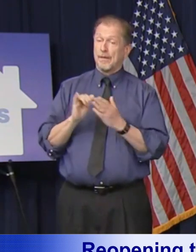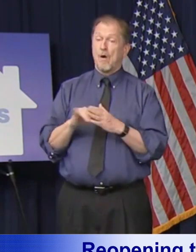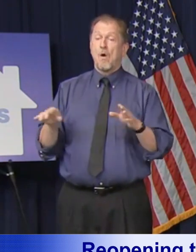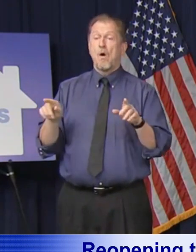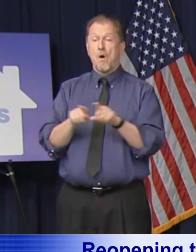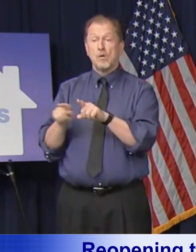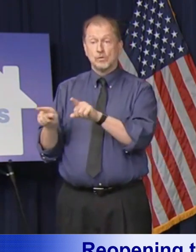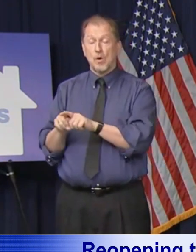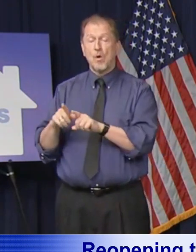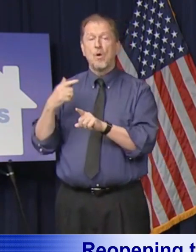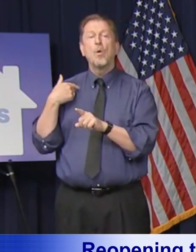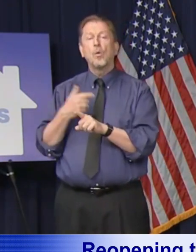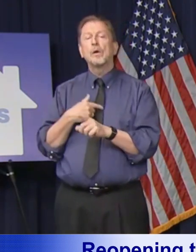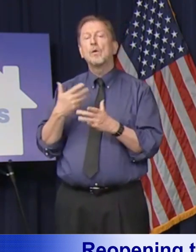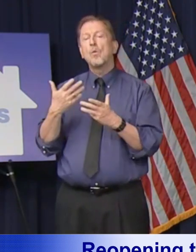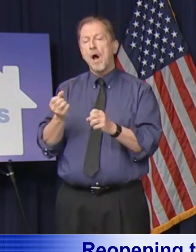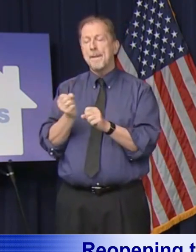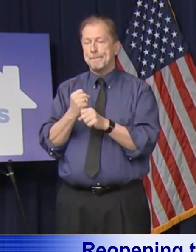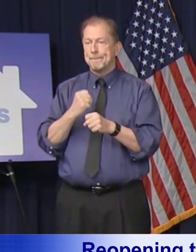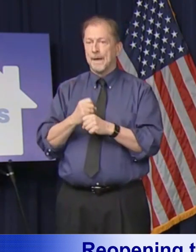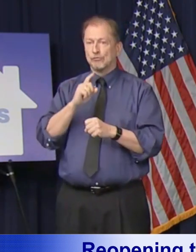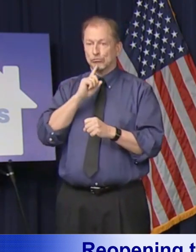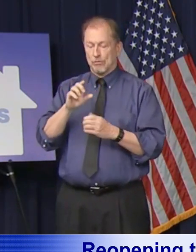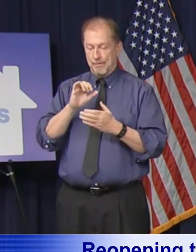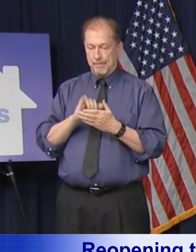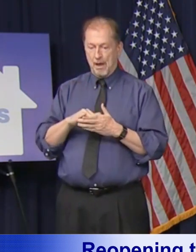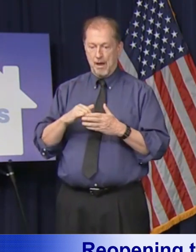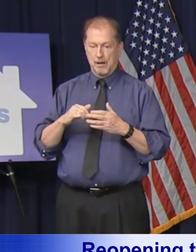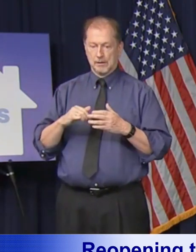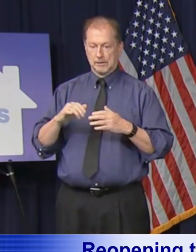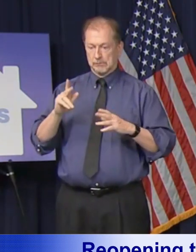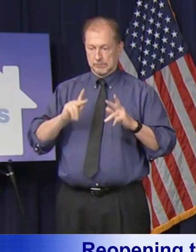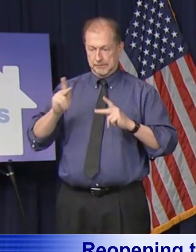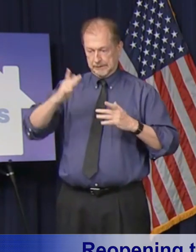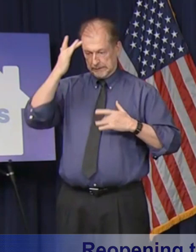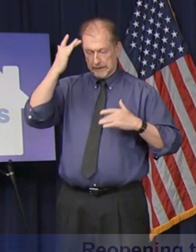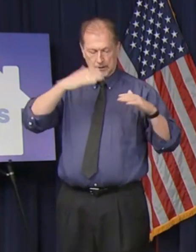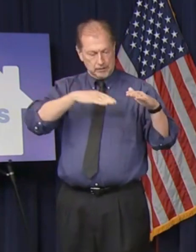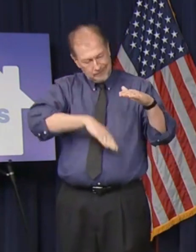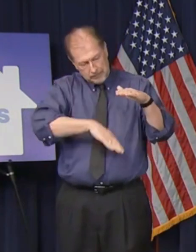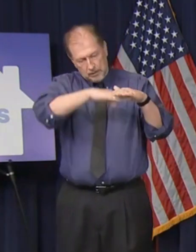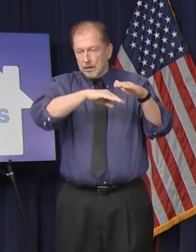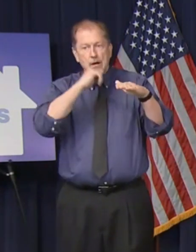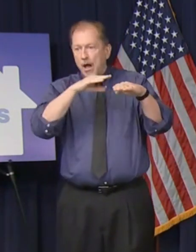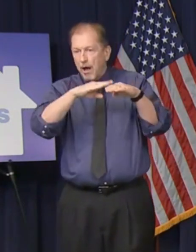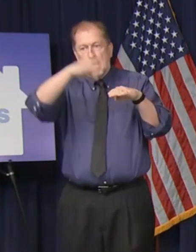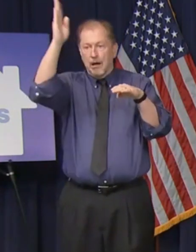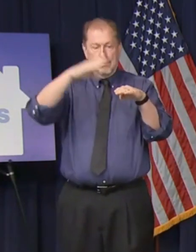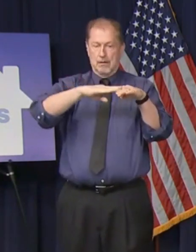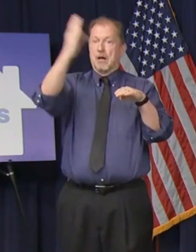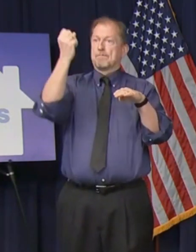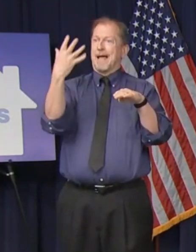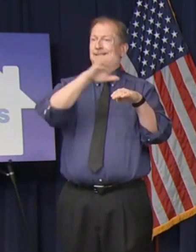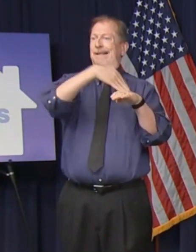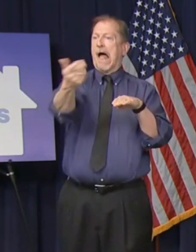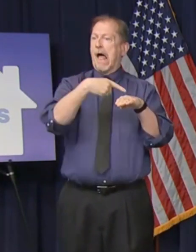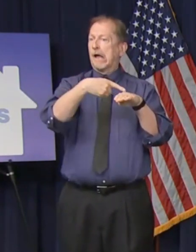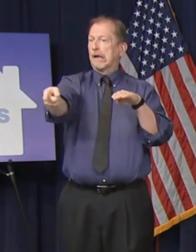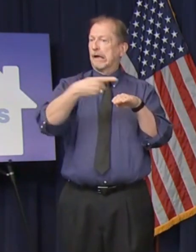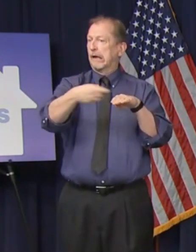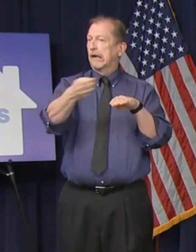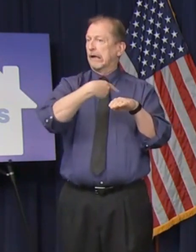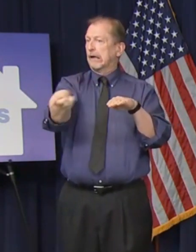sure that wave of patients doesn't go above the line. You don't necessarily need to continue to